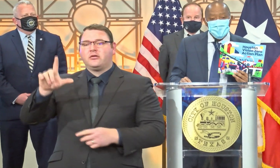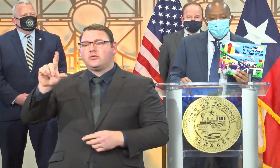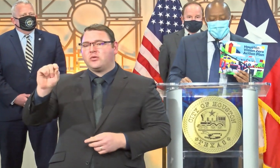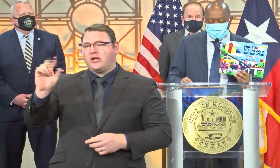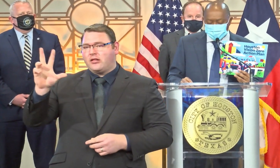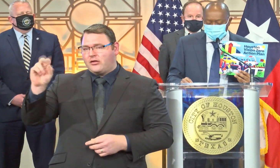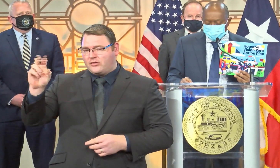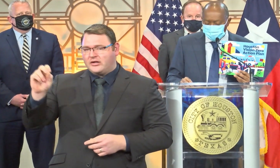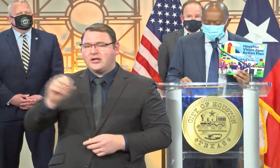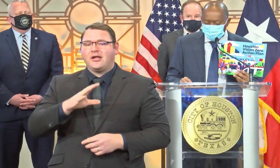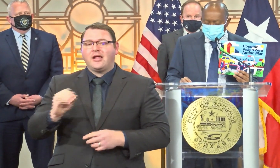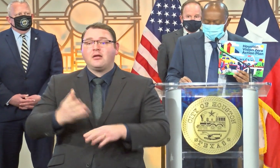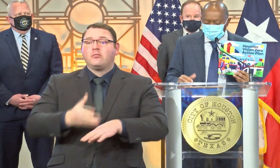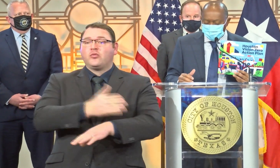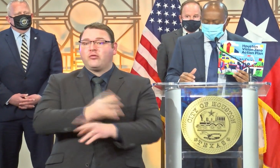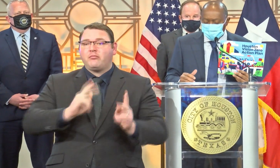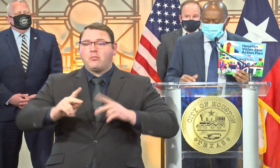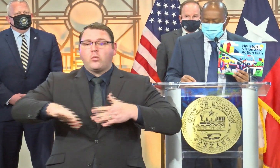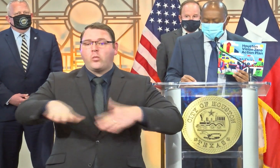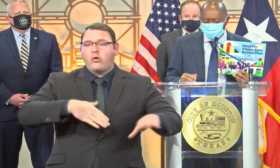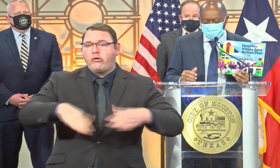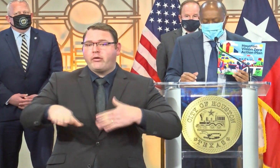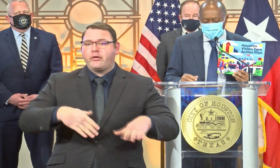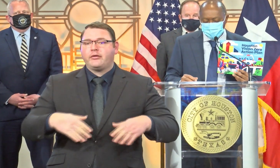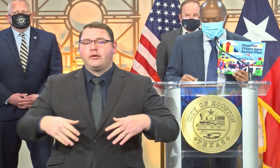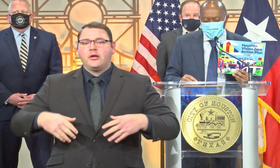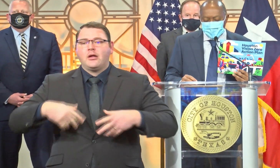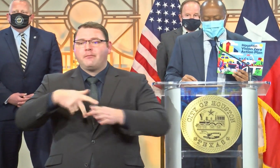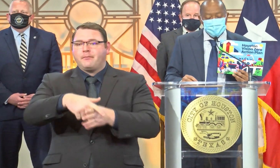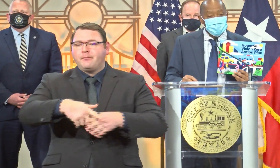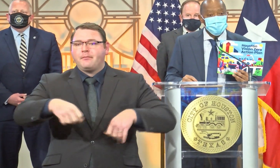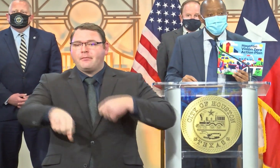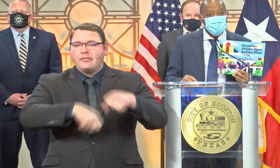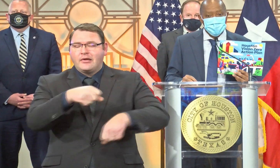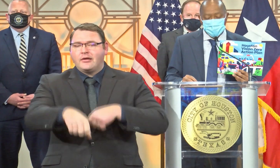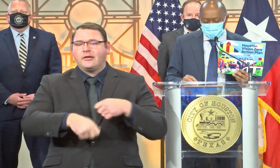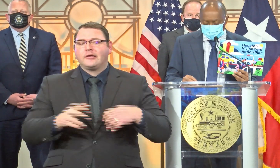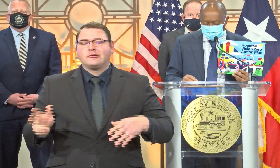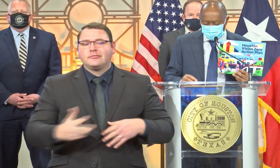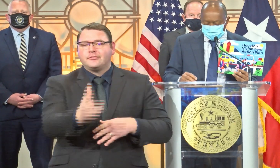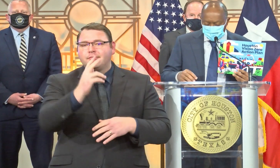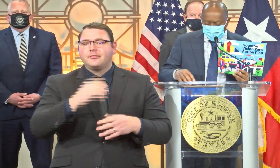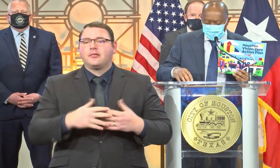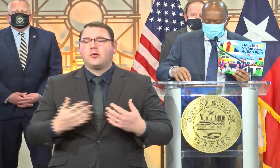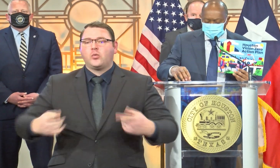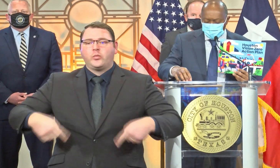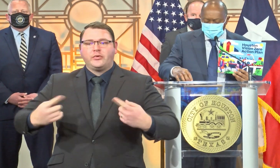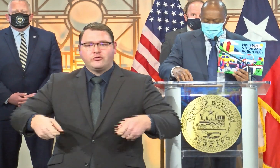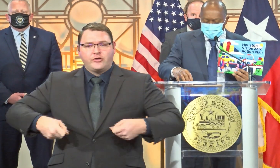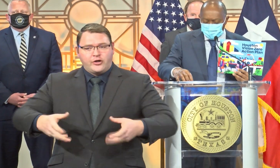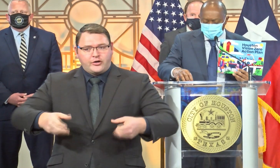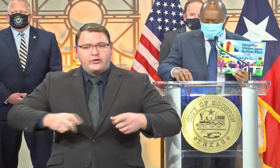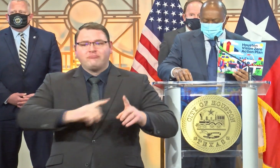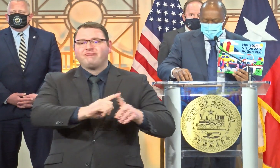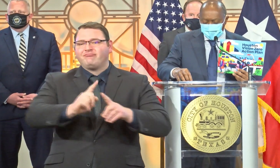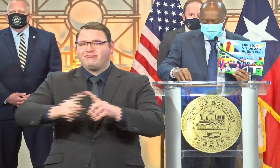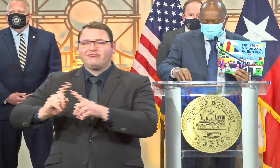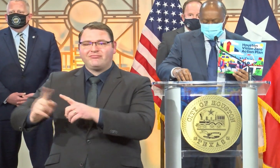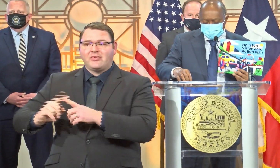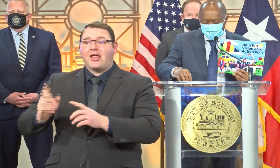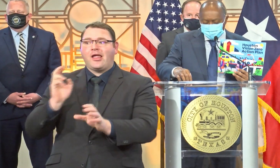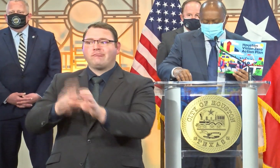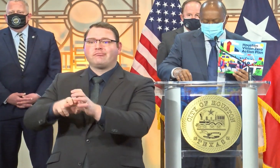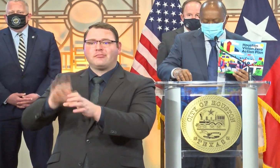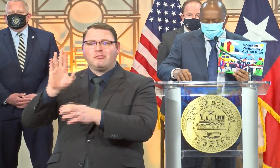walks, bikes, uses a wheelchair, drives, and takes public transit. After more than a year of